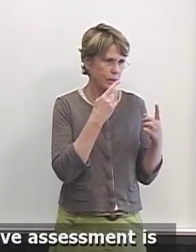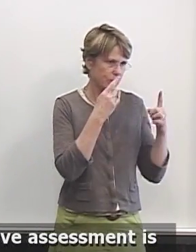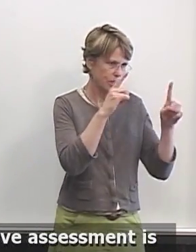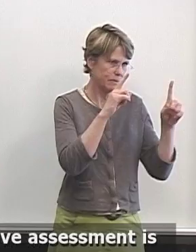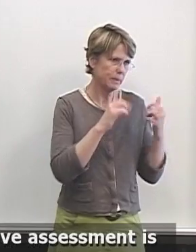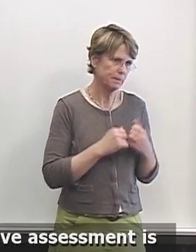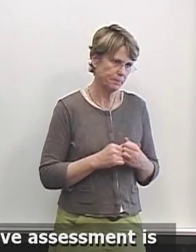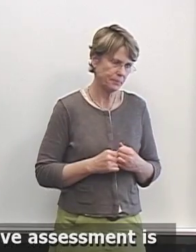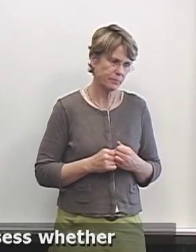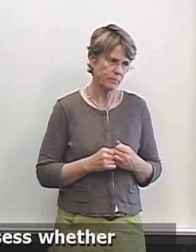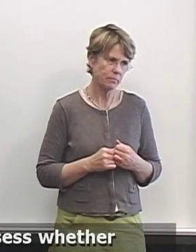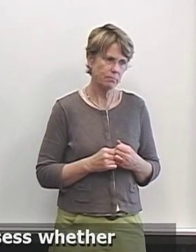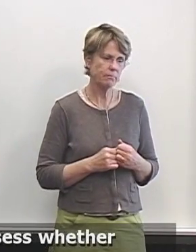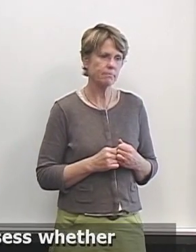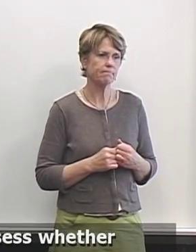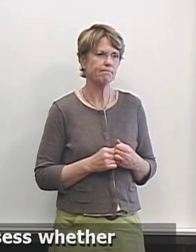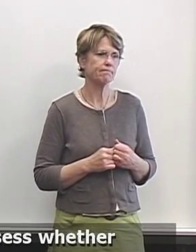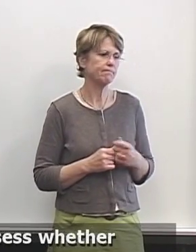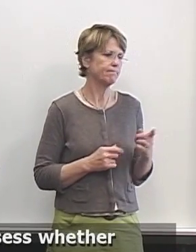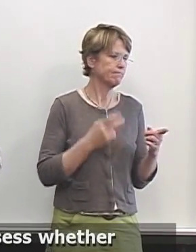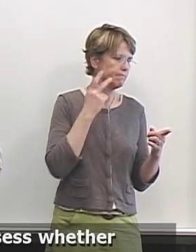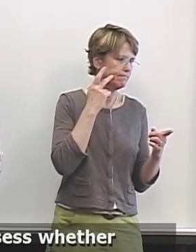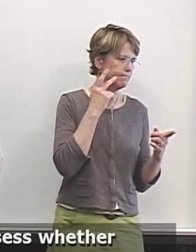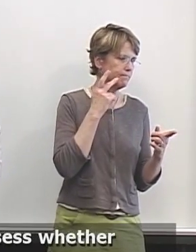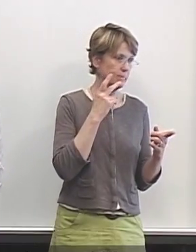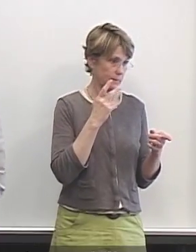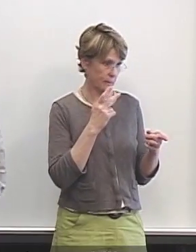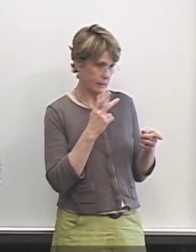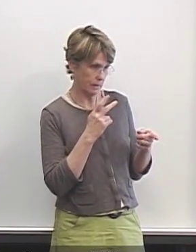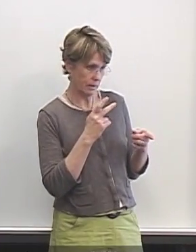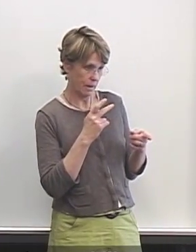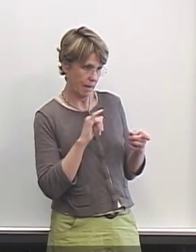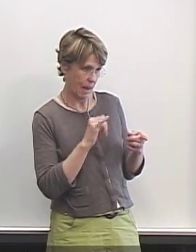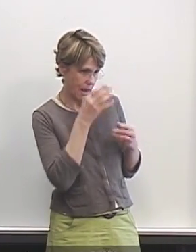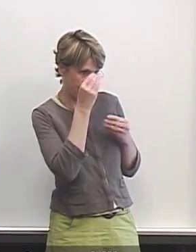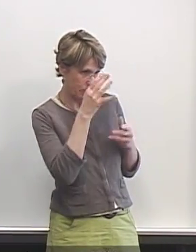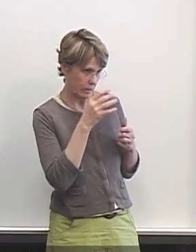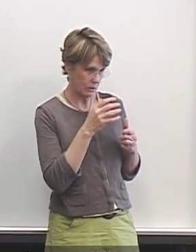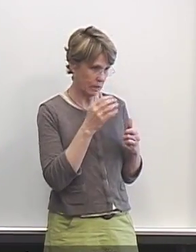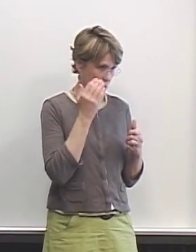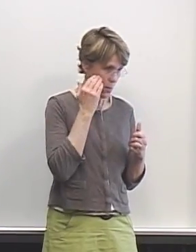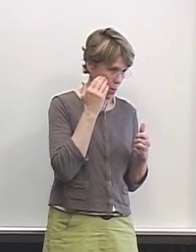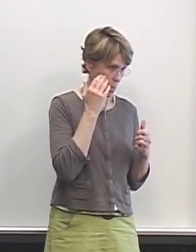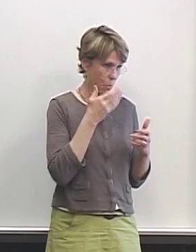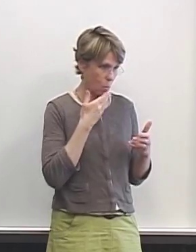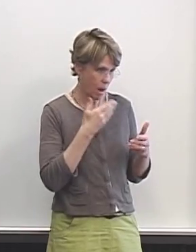purposes and to assess whether there's mastery of the content or a skill.